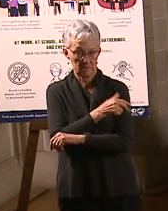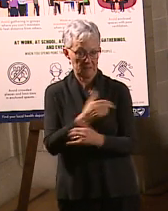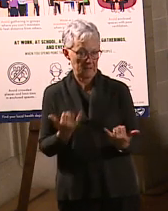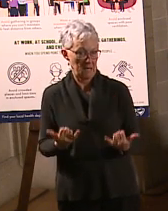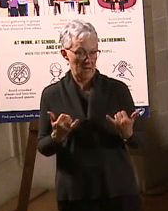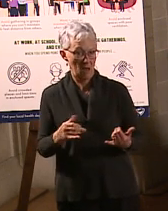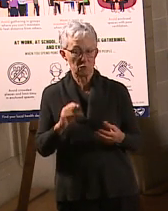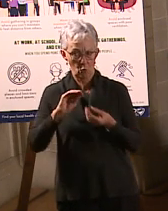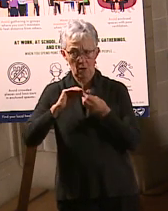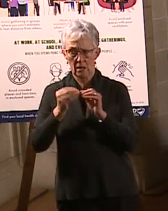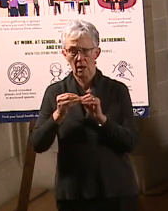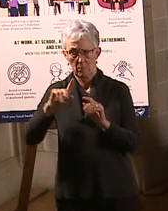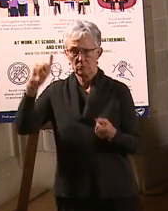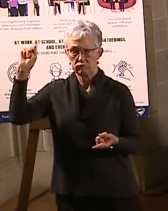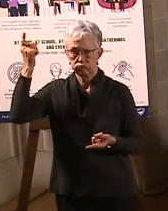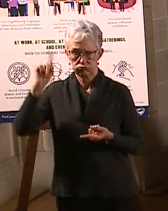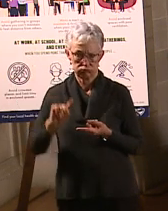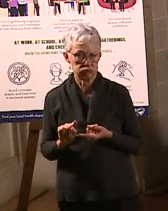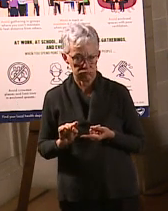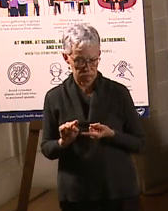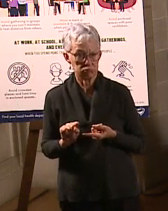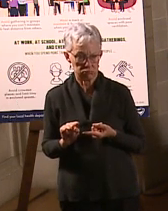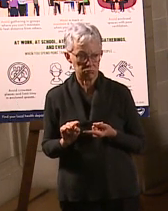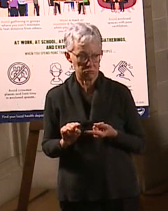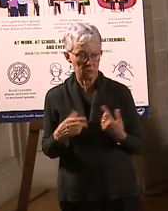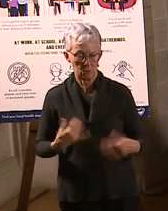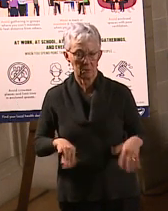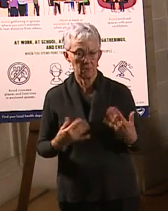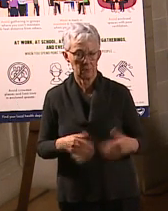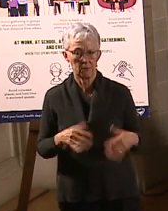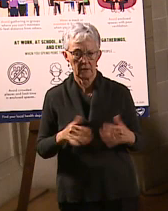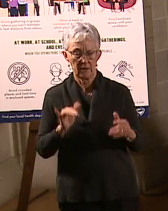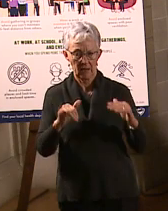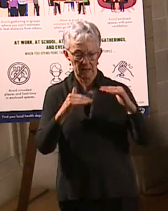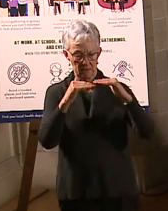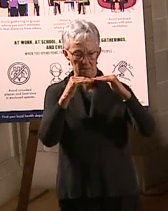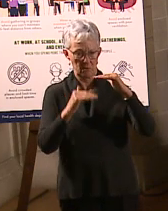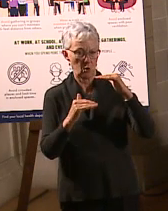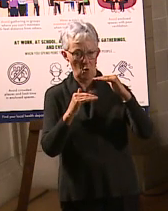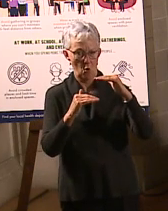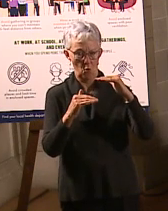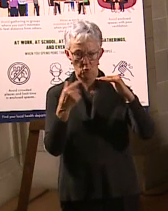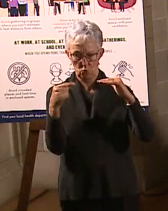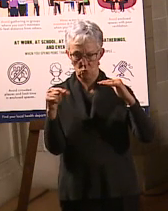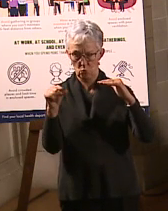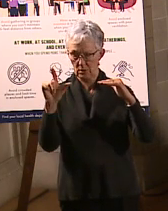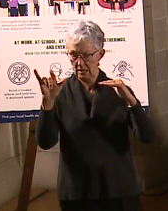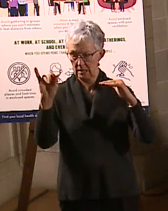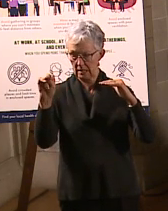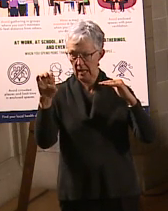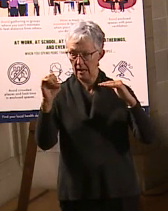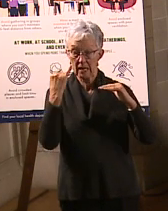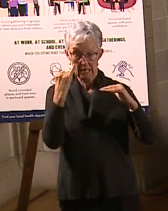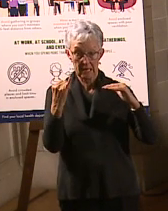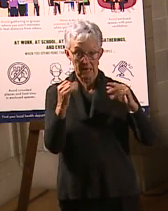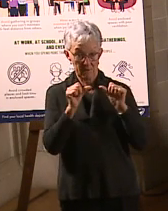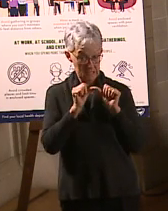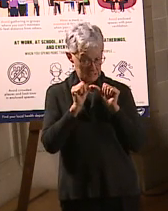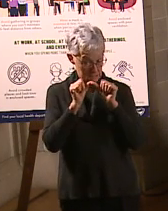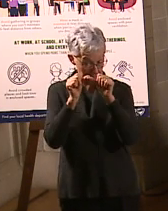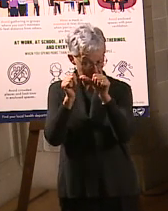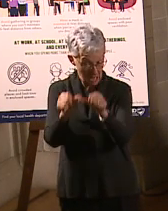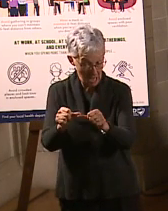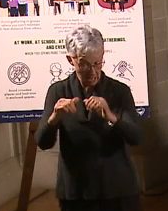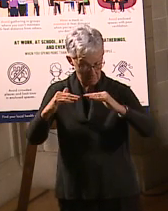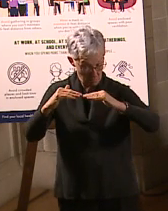So that means that we have fallen below that line, which would be the green line. And then if we stay there, the 7-day